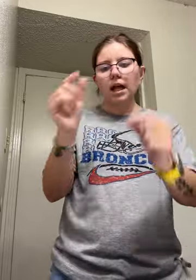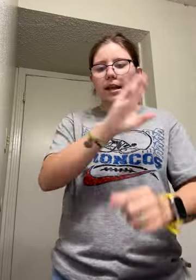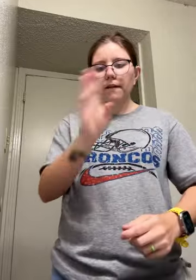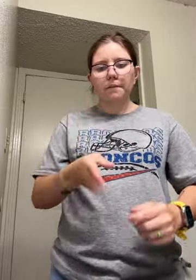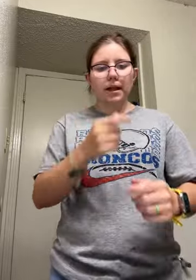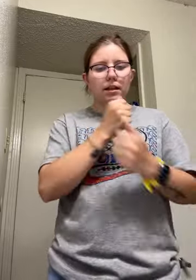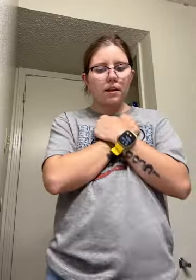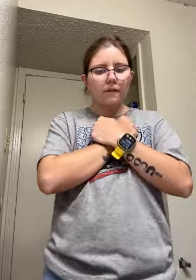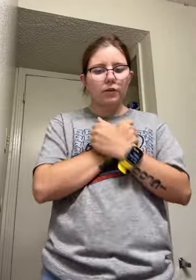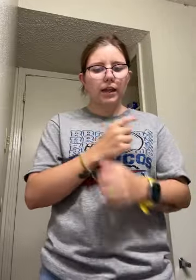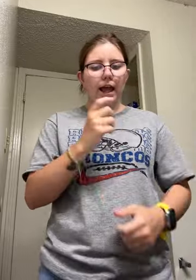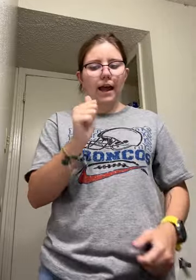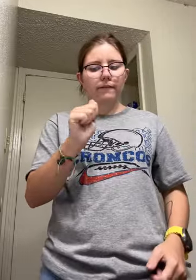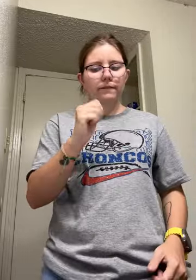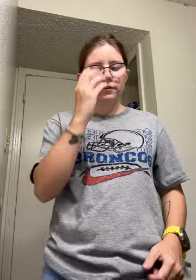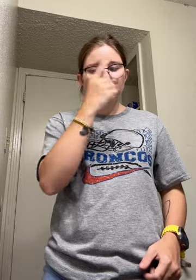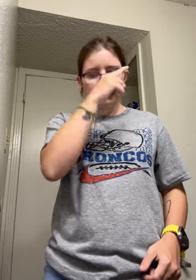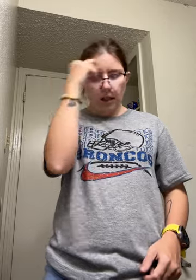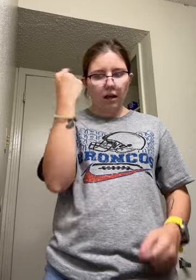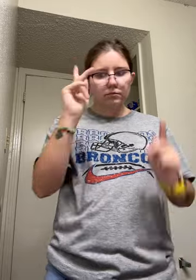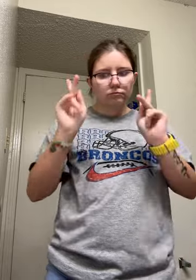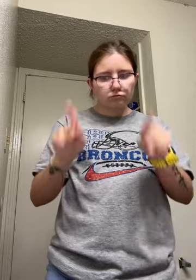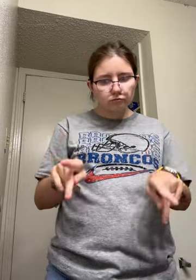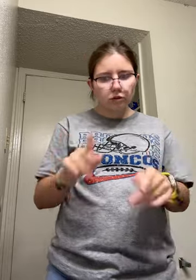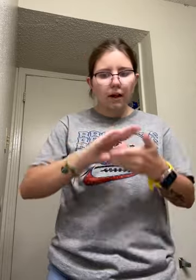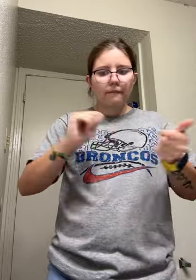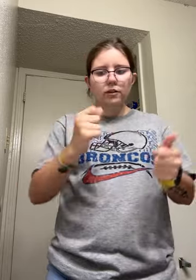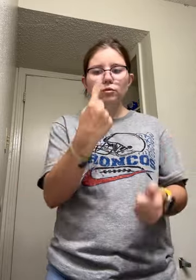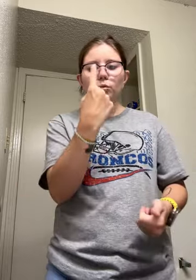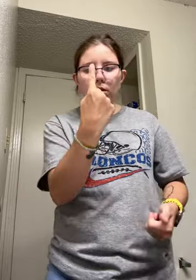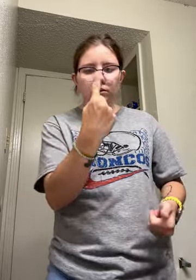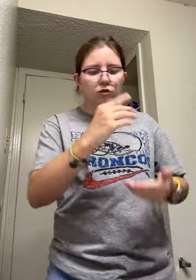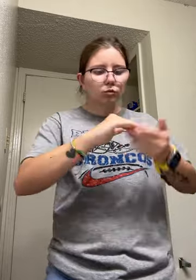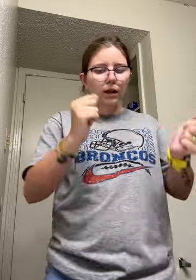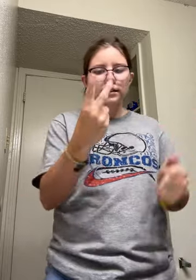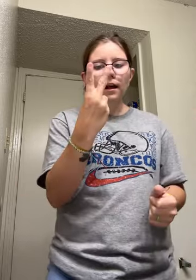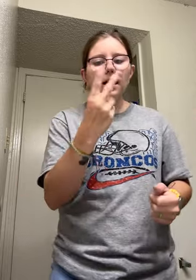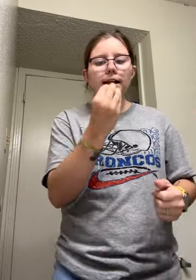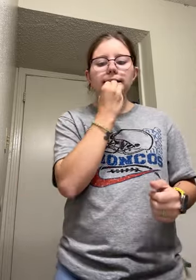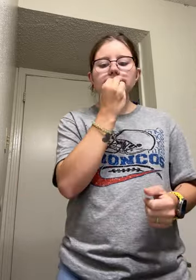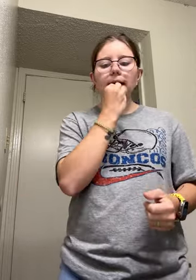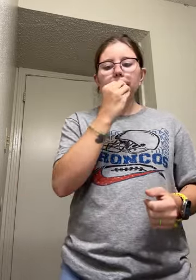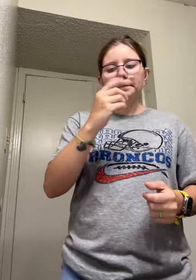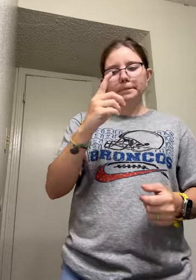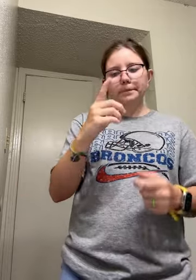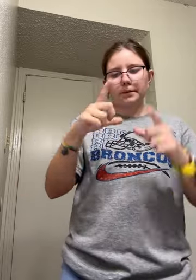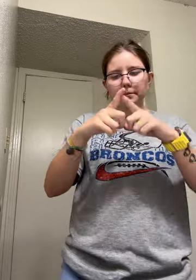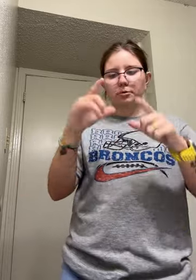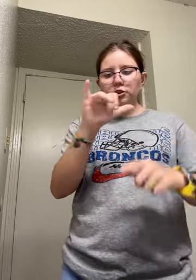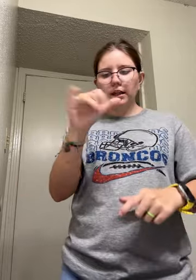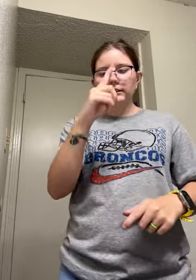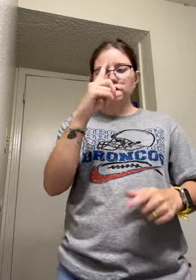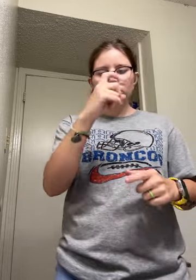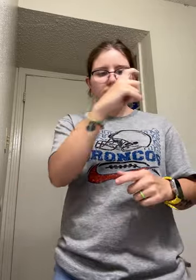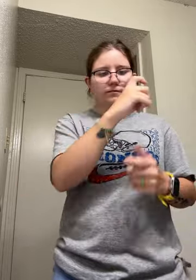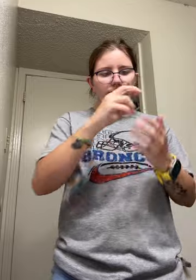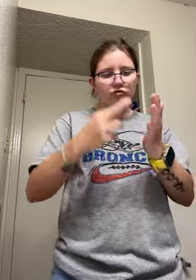Never made love with an African. I fucked her once. I fucked her twice. I ate that pussy like shrimp fried rice. Don't be